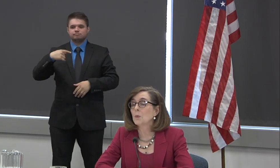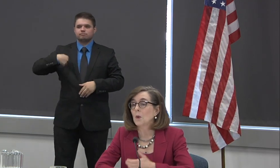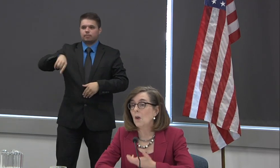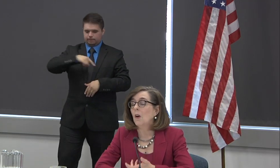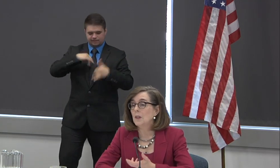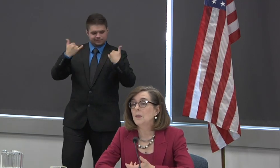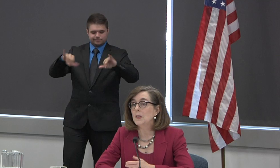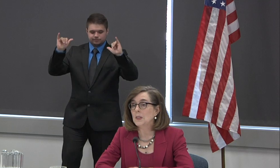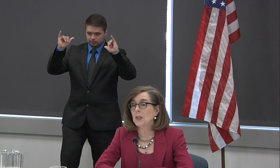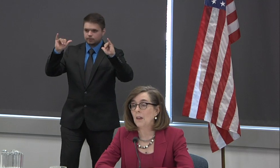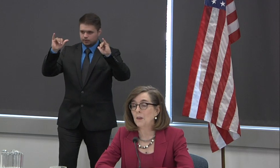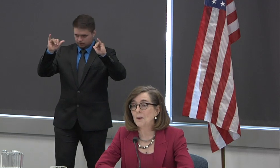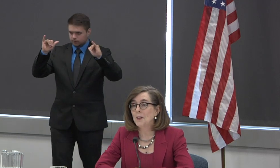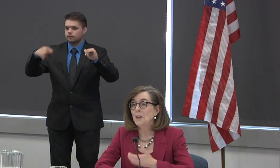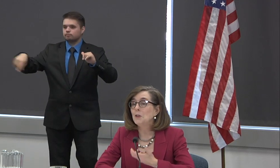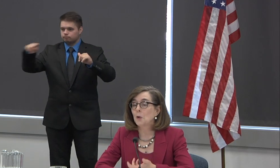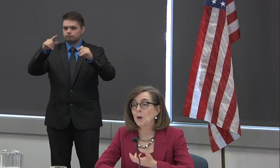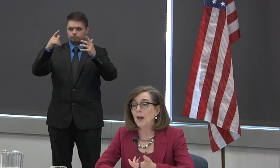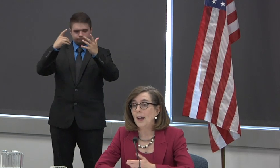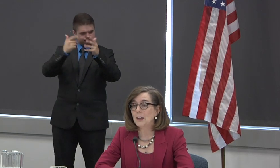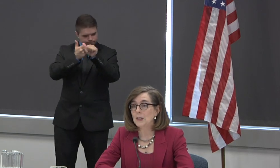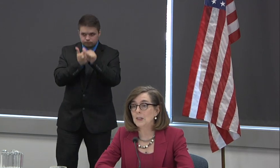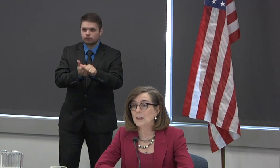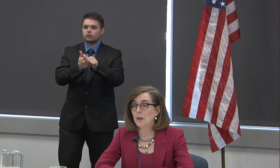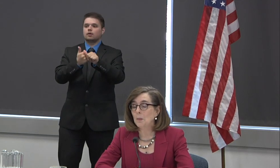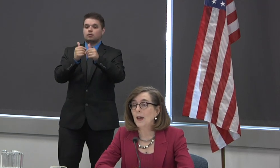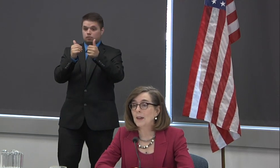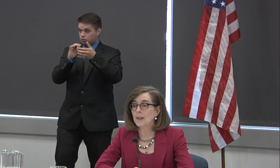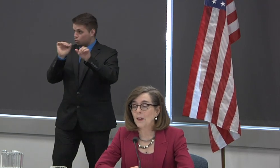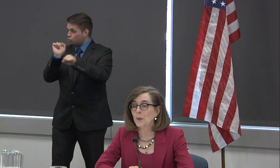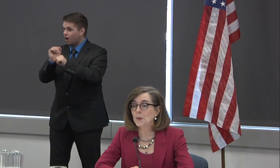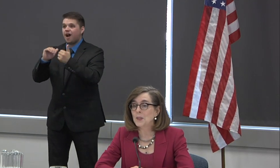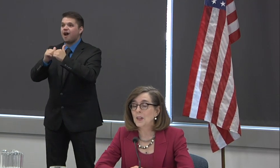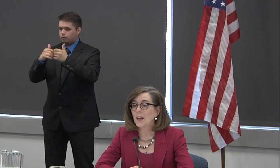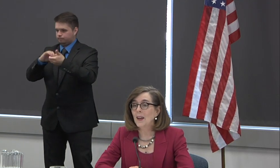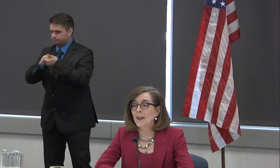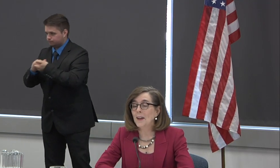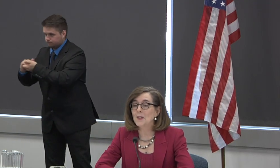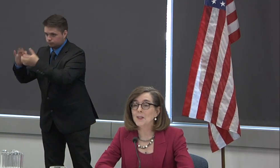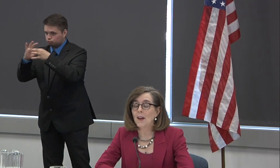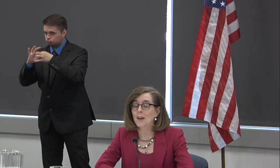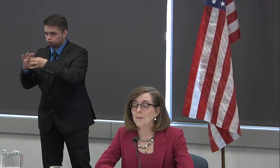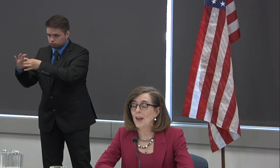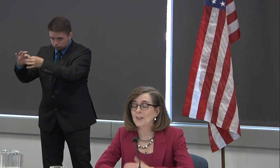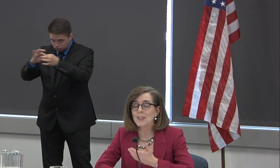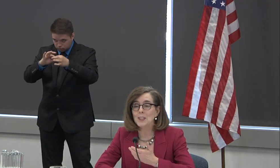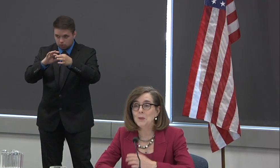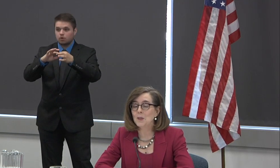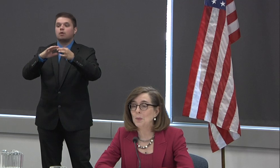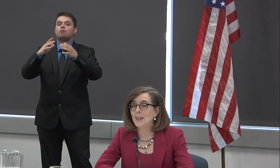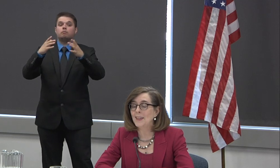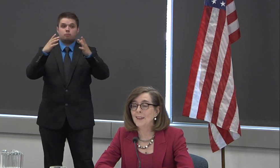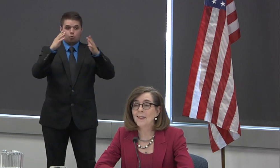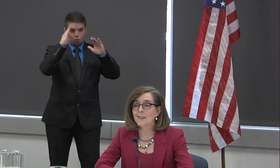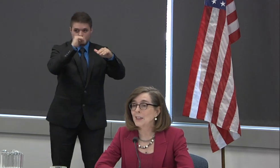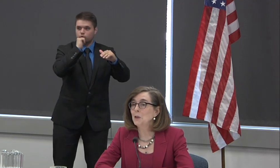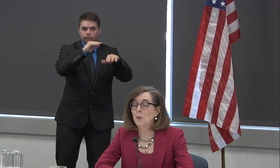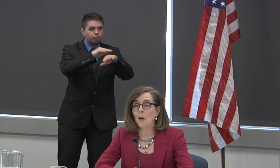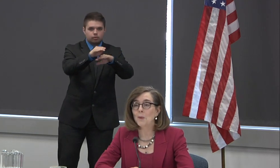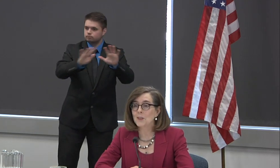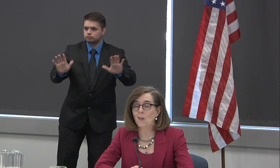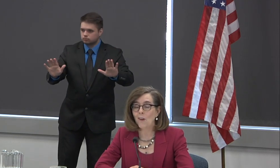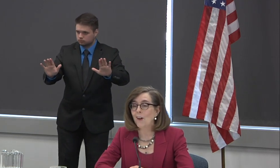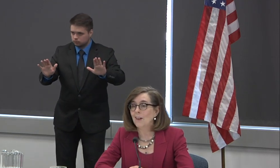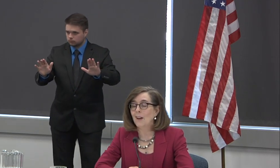We're all in this together. Your actions impact others, and I am asking you to be, like you